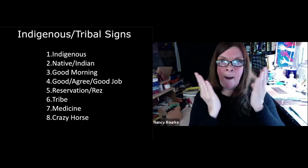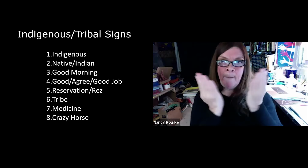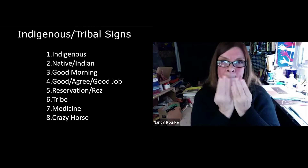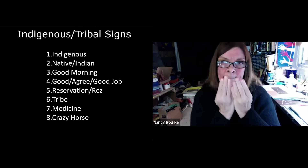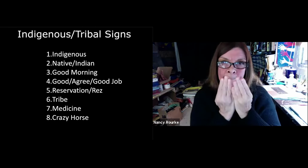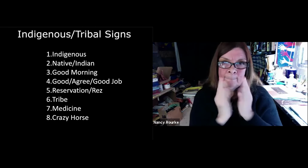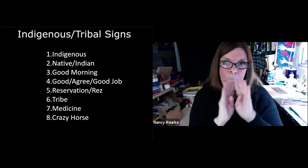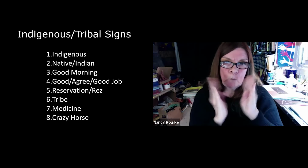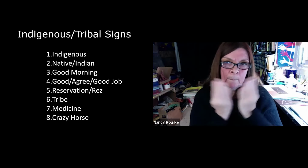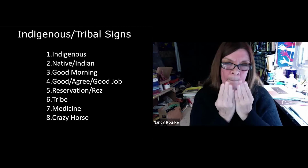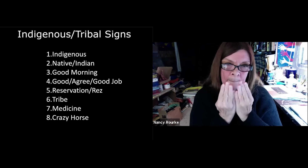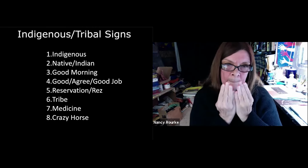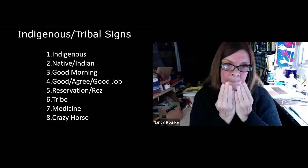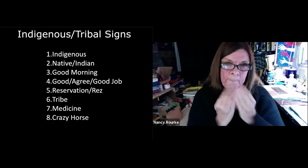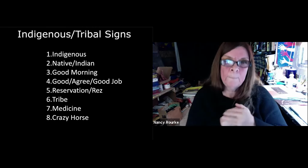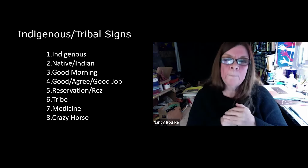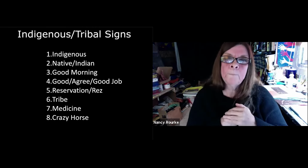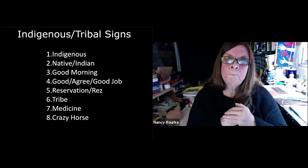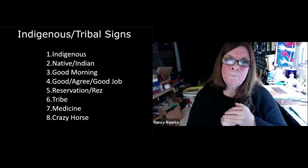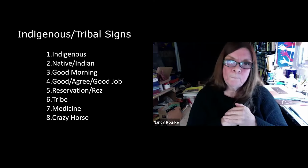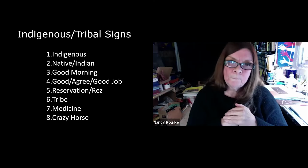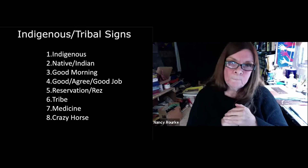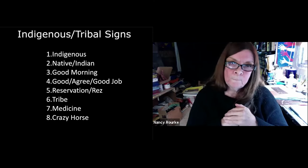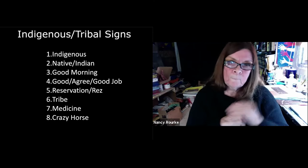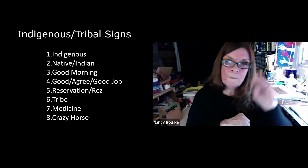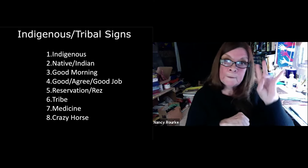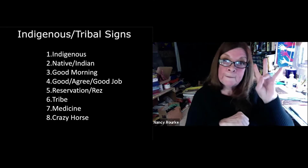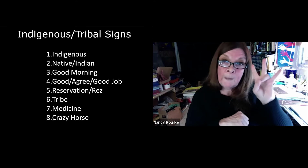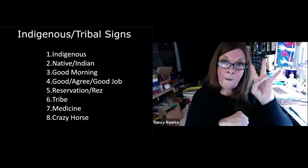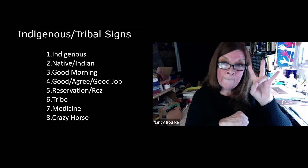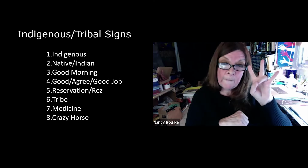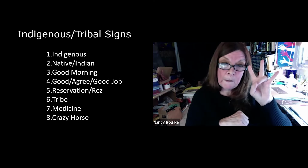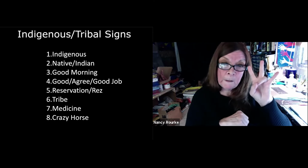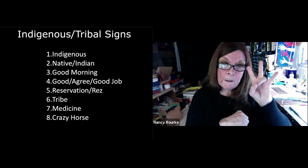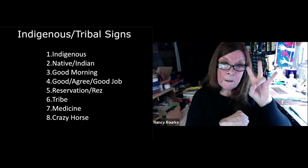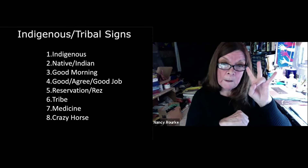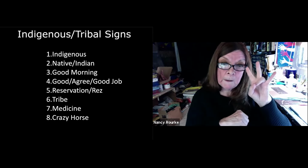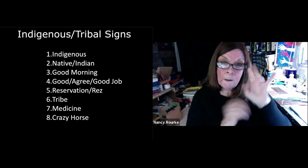Okay. The sixth sign on the list is tribe. That's this sign here, tribe.